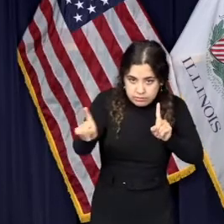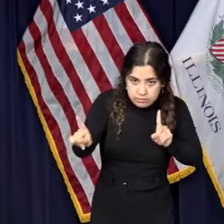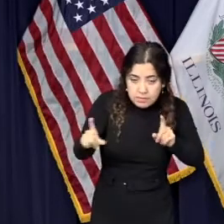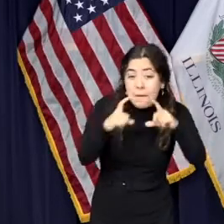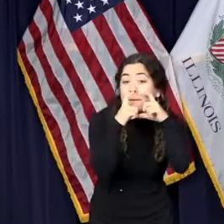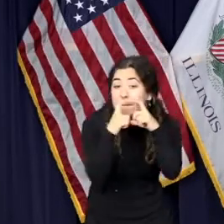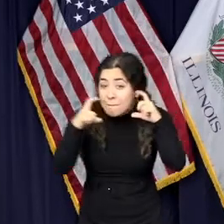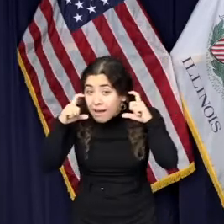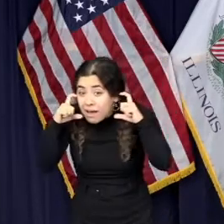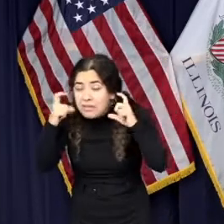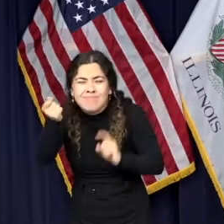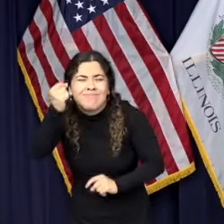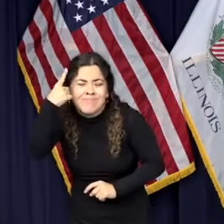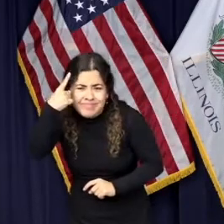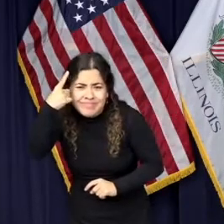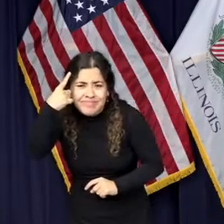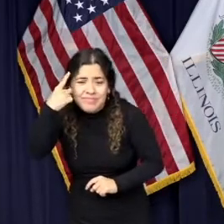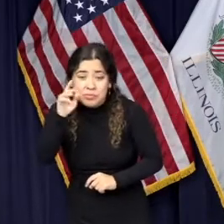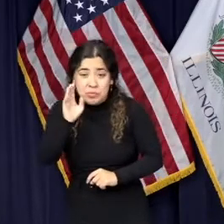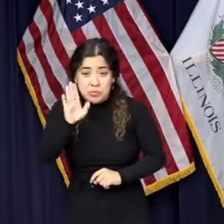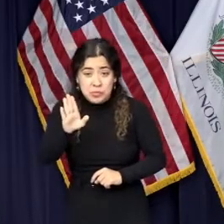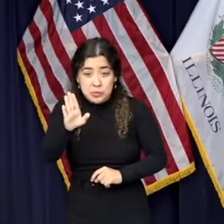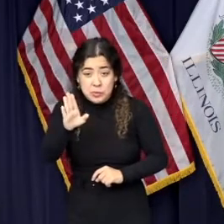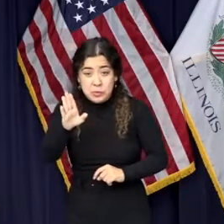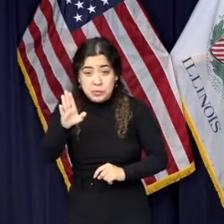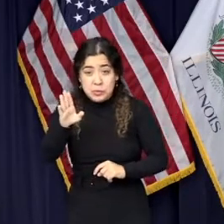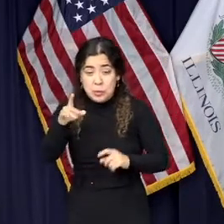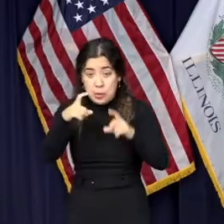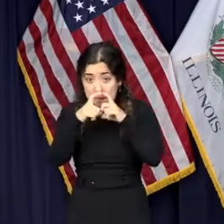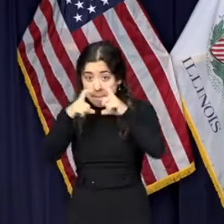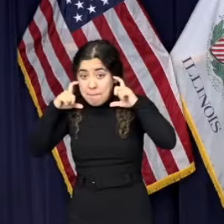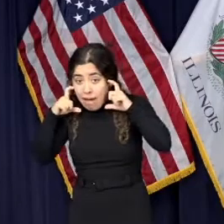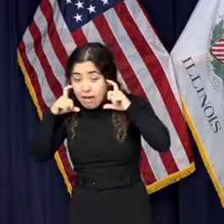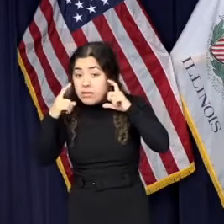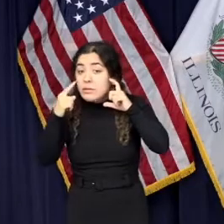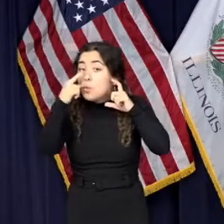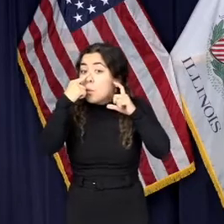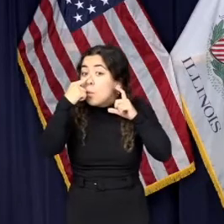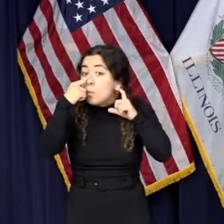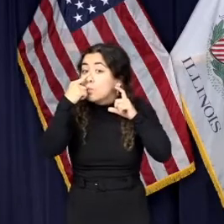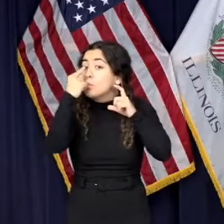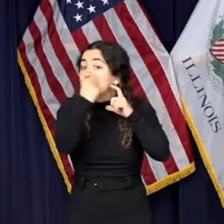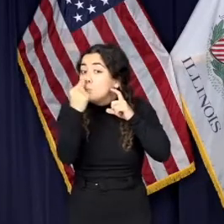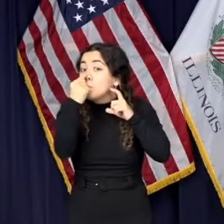highlight that the mask needs to be worn to cover your nose as well. I